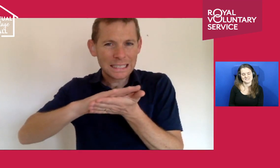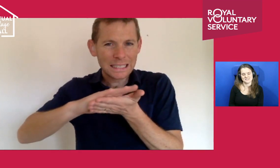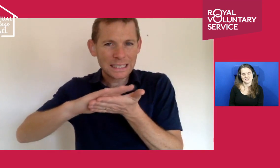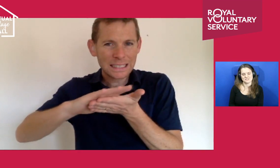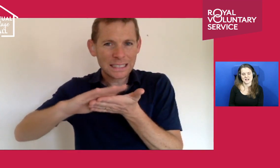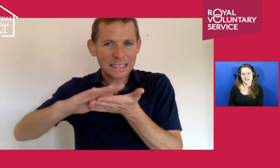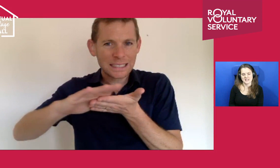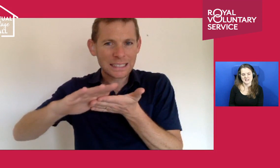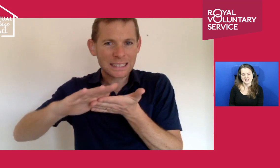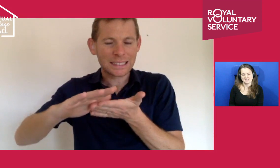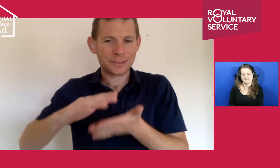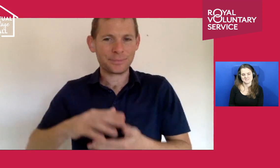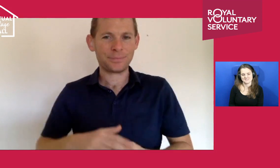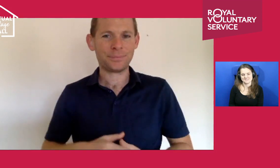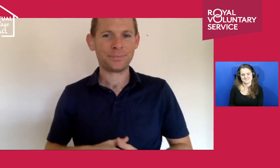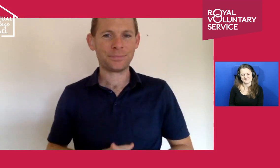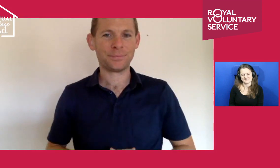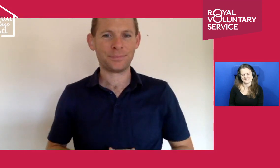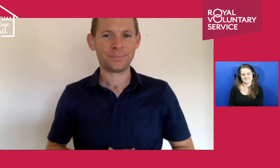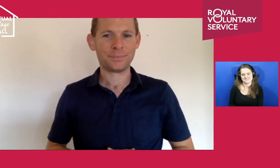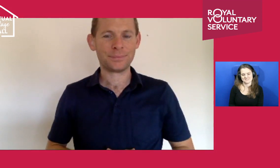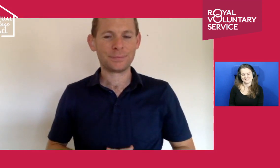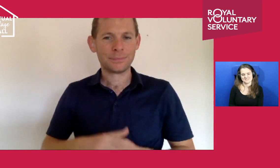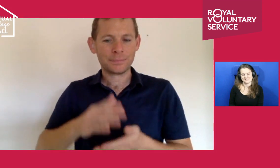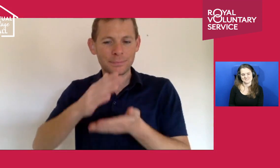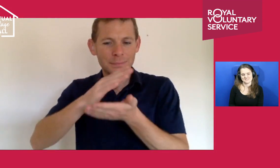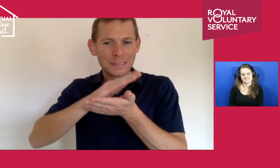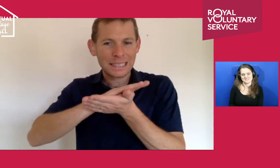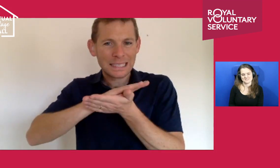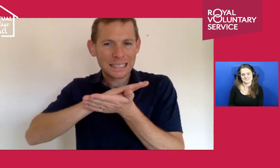This is the sign for clean.